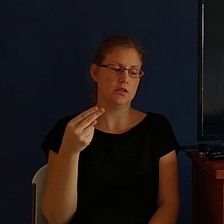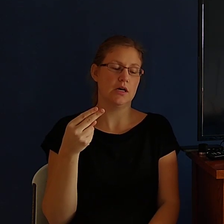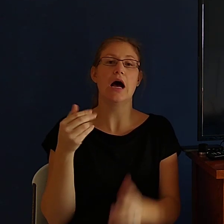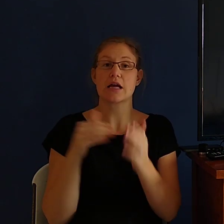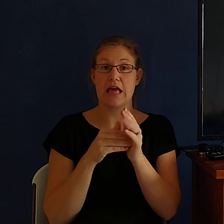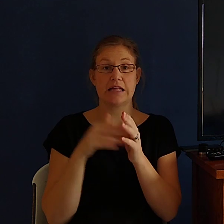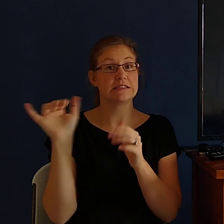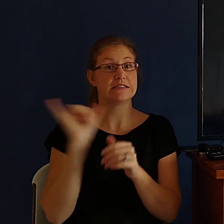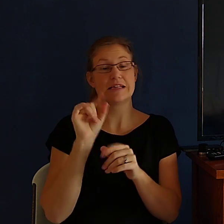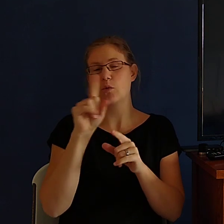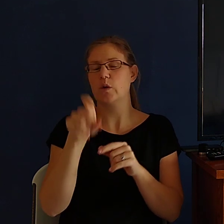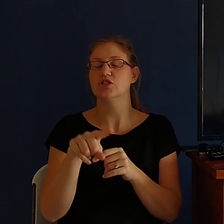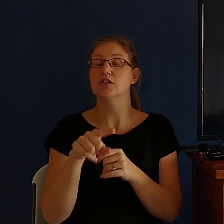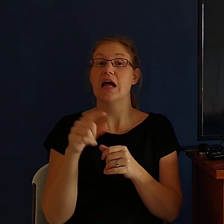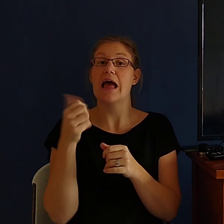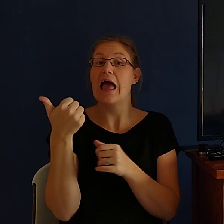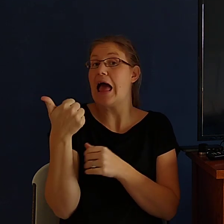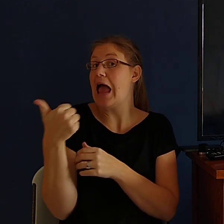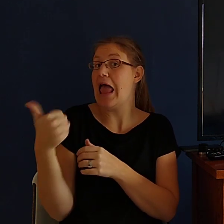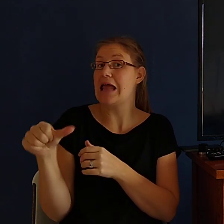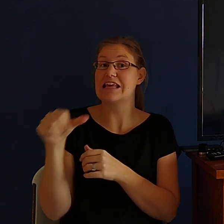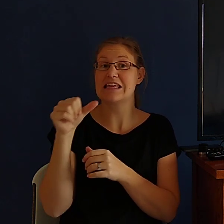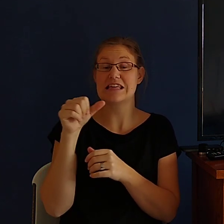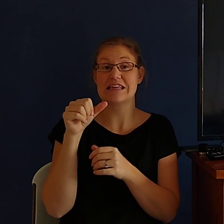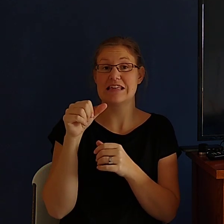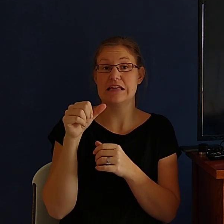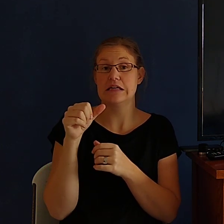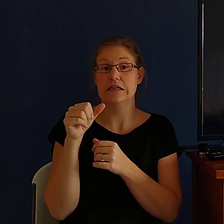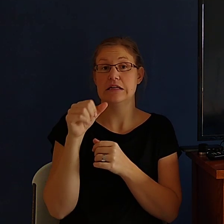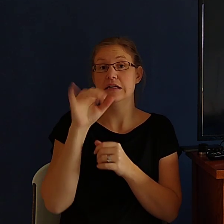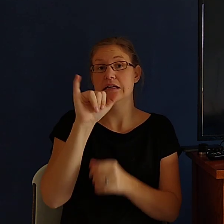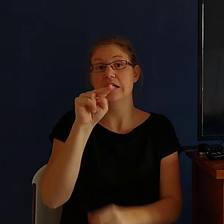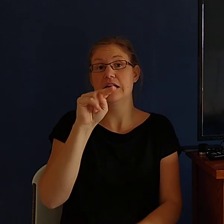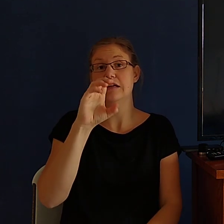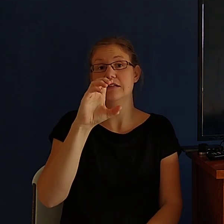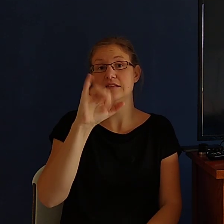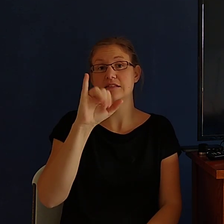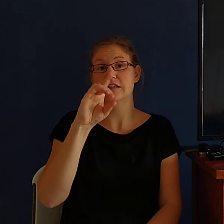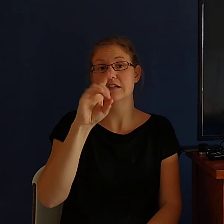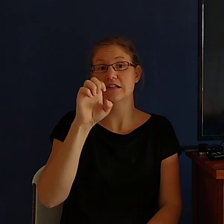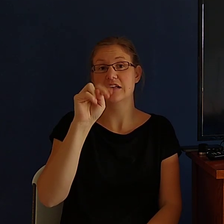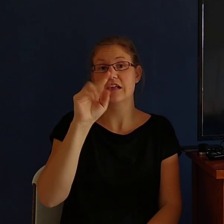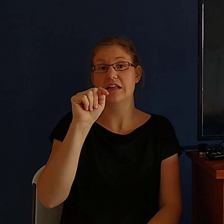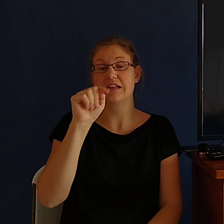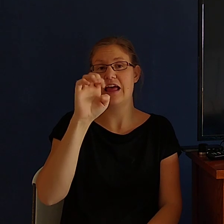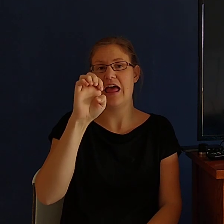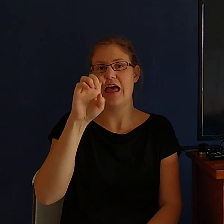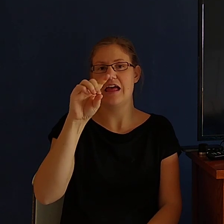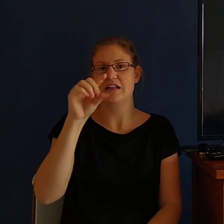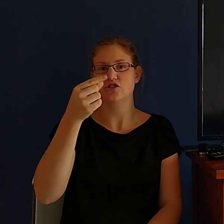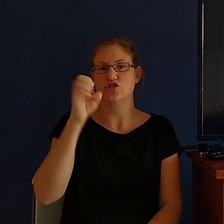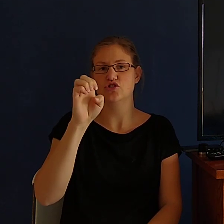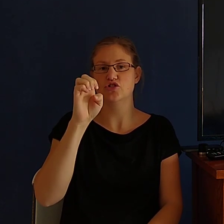same question. Is there any incident edge that we haven't